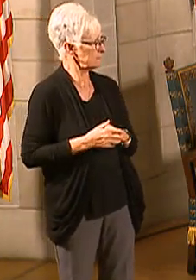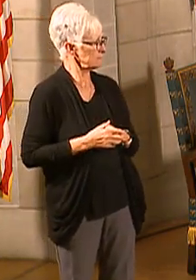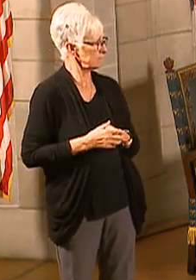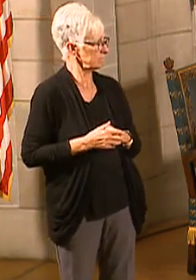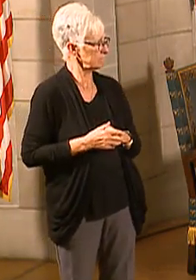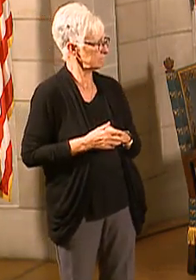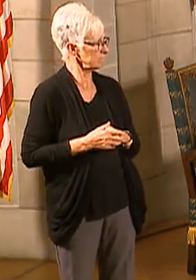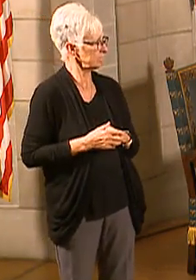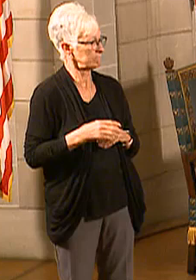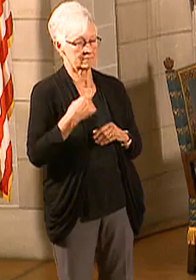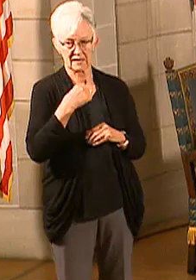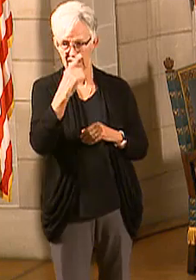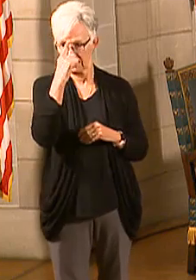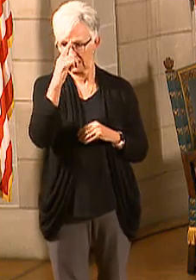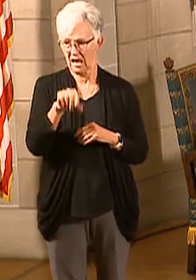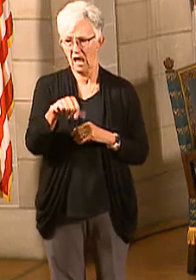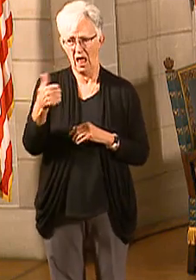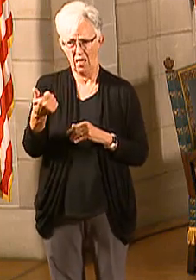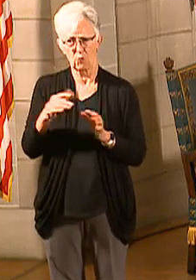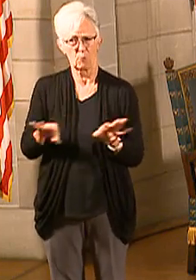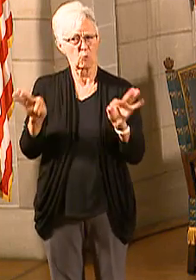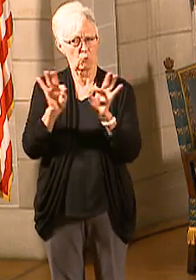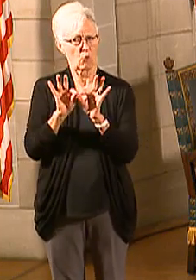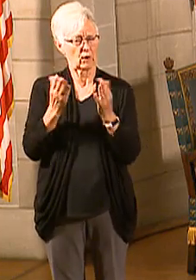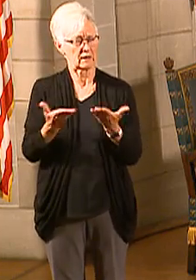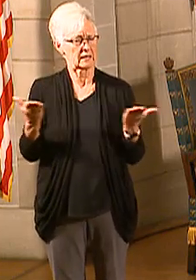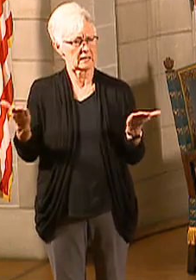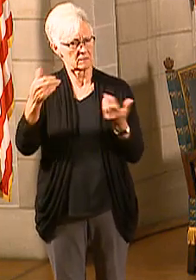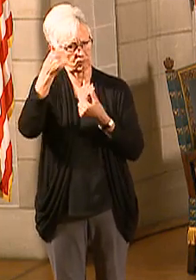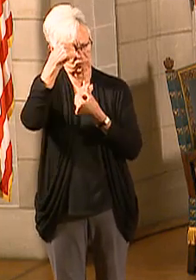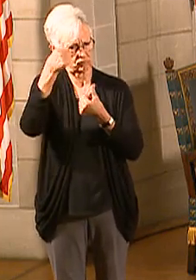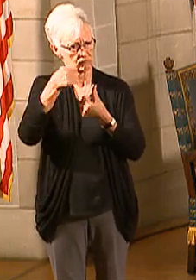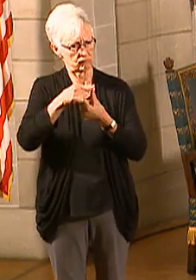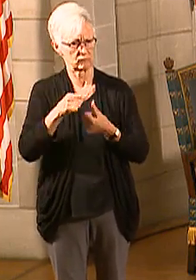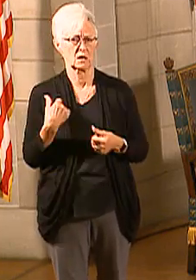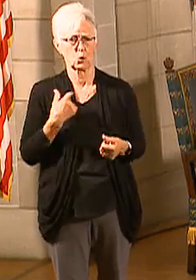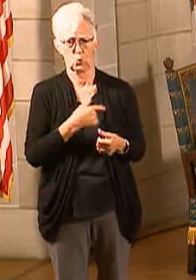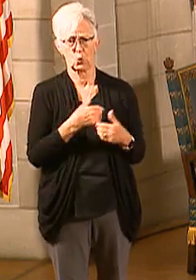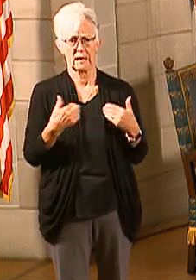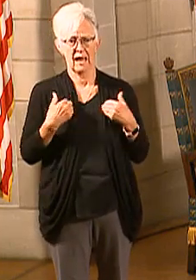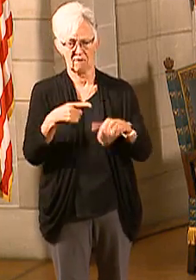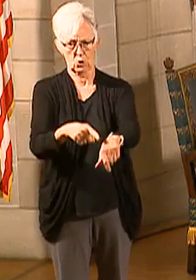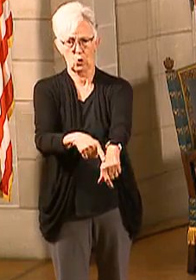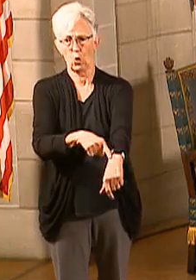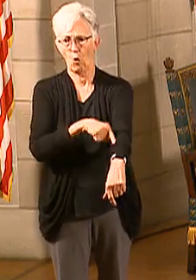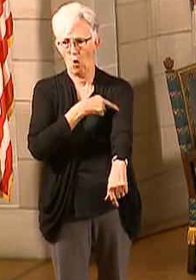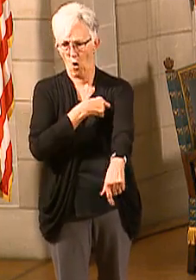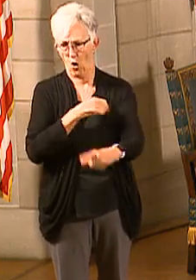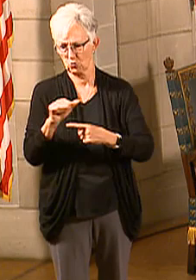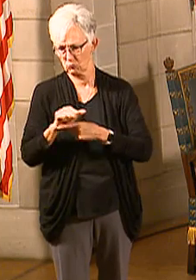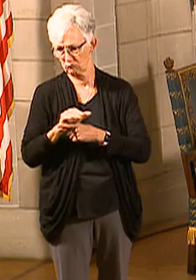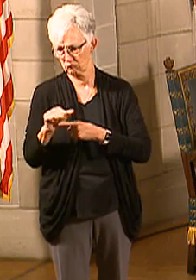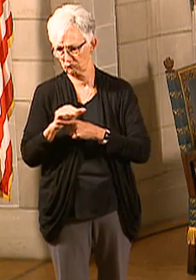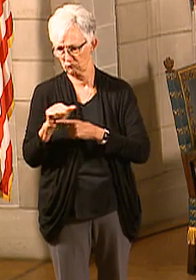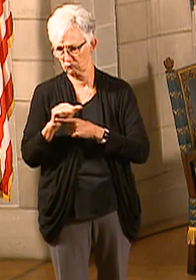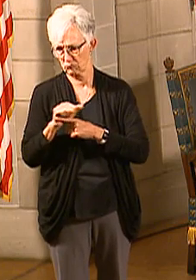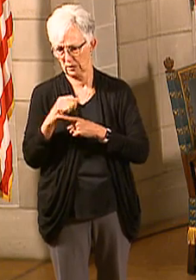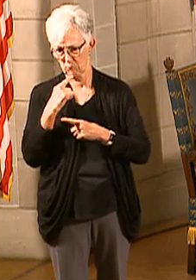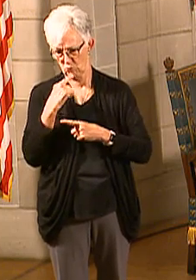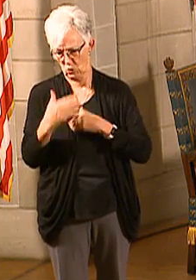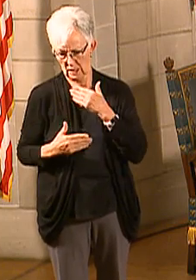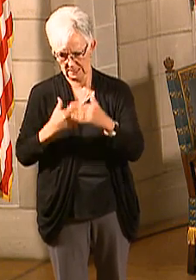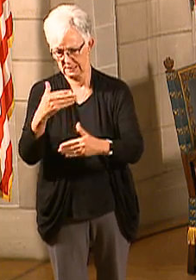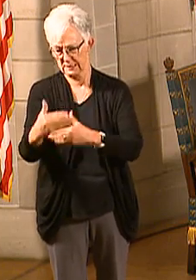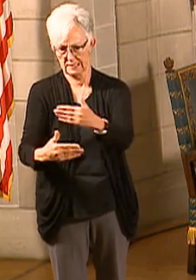I think another really important point to note is that we have a lengthy training process. We really want to equip our team on